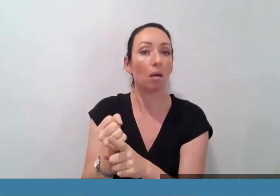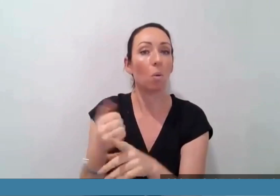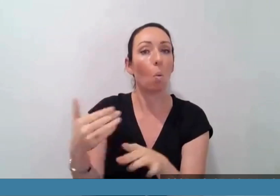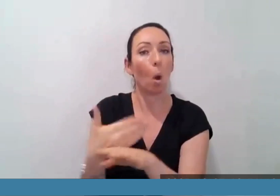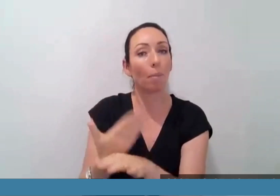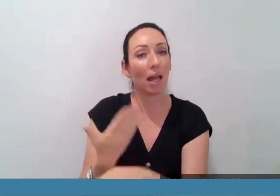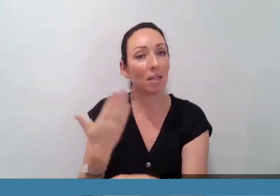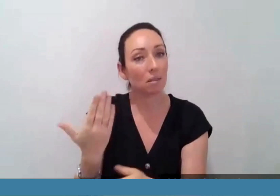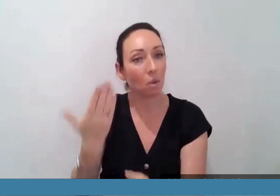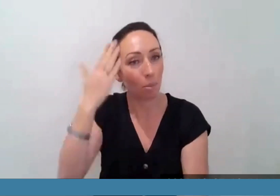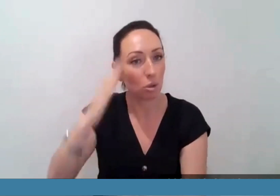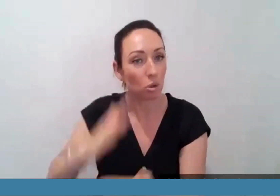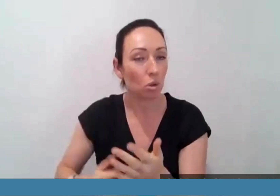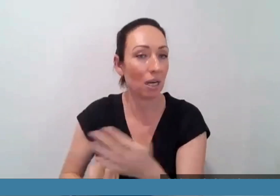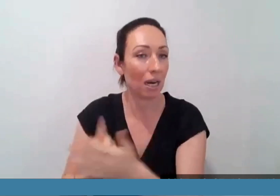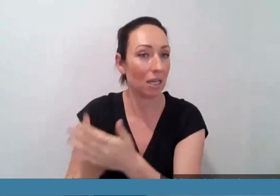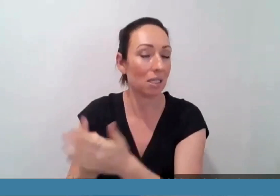of recommendations to overcome this?